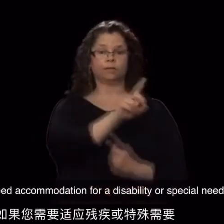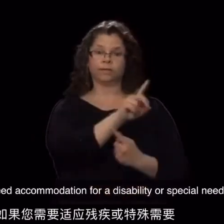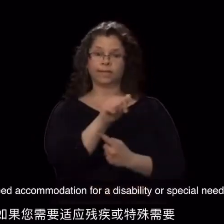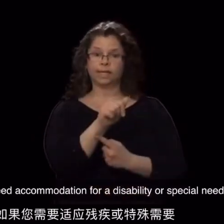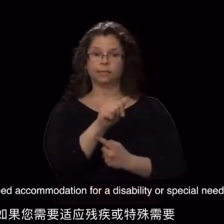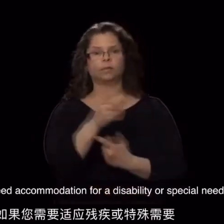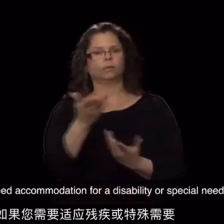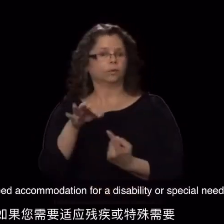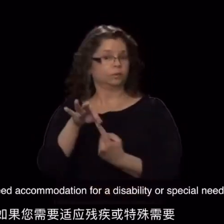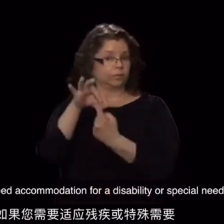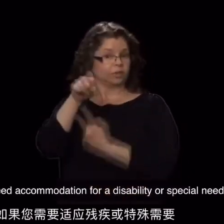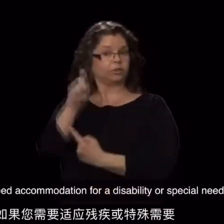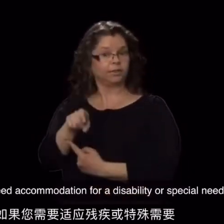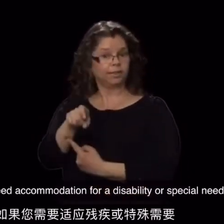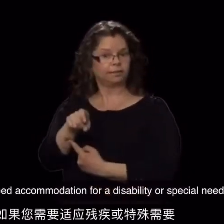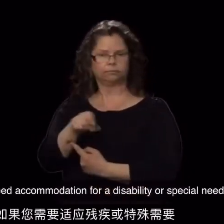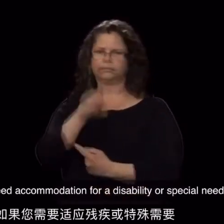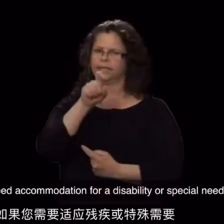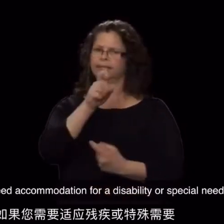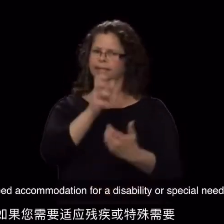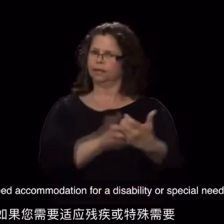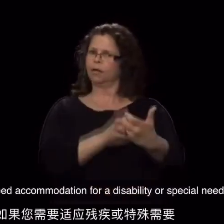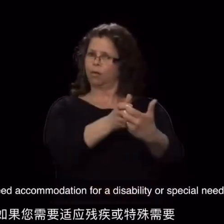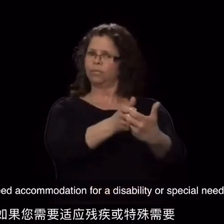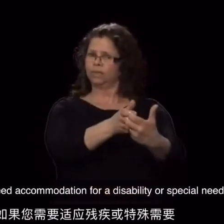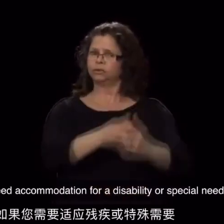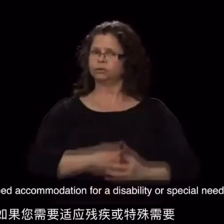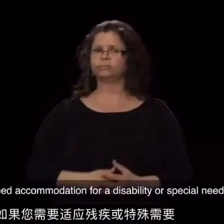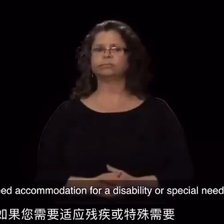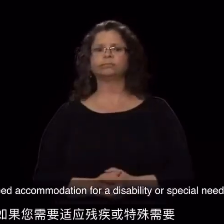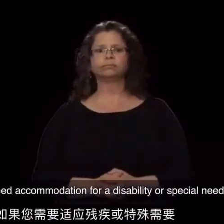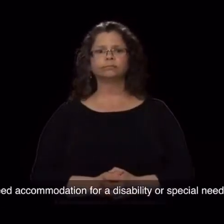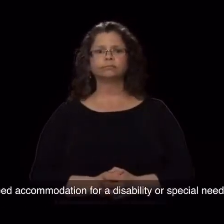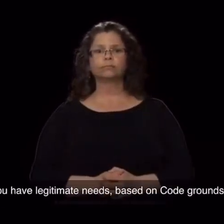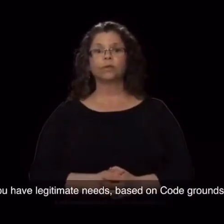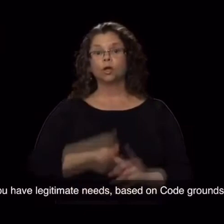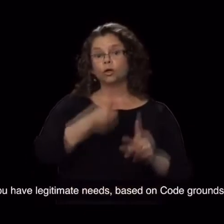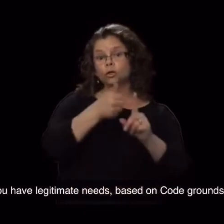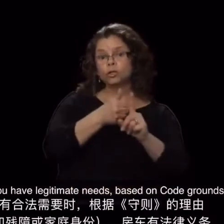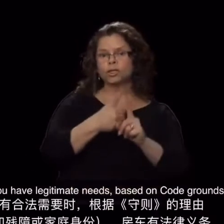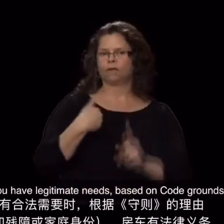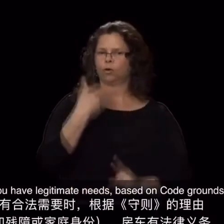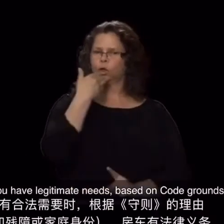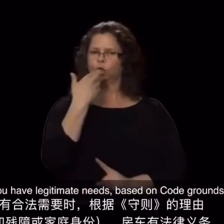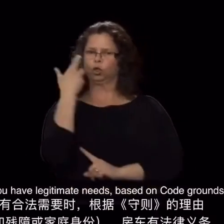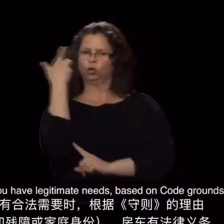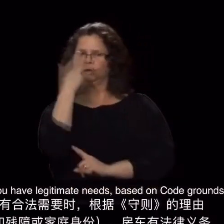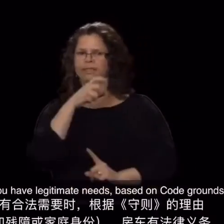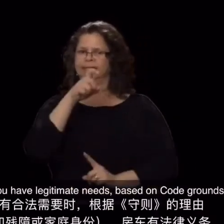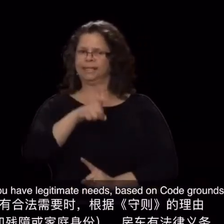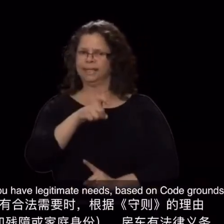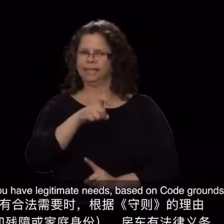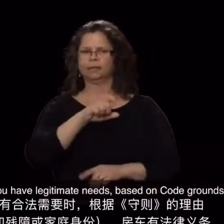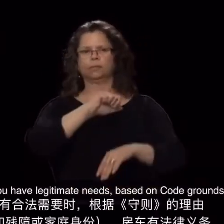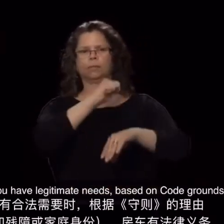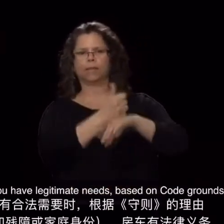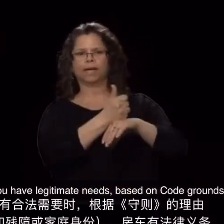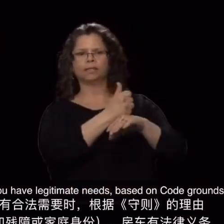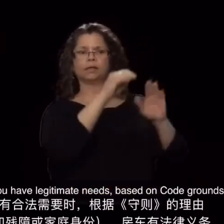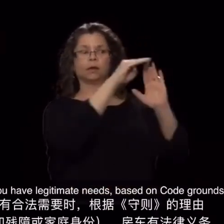If you need accommodation for a disability or special need, when you have legitimate needs based on